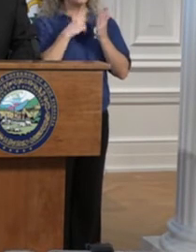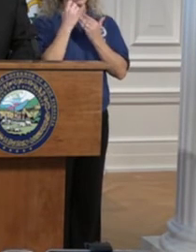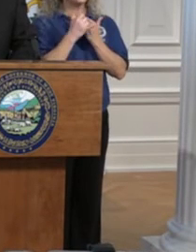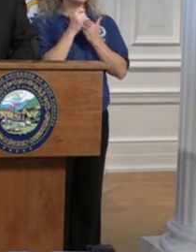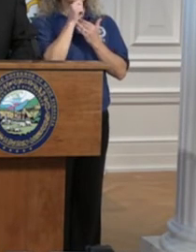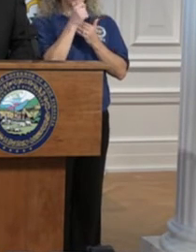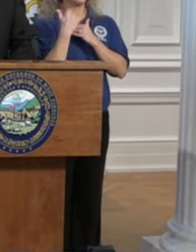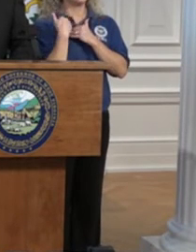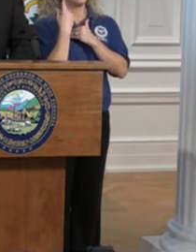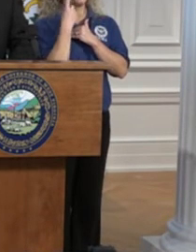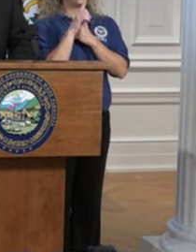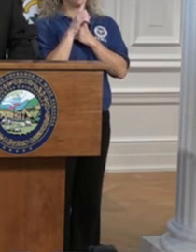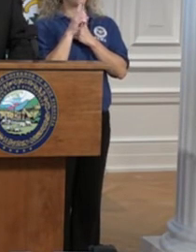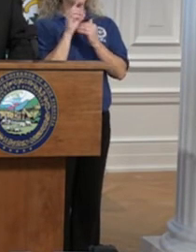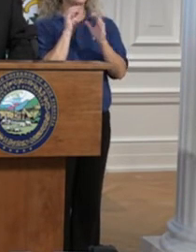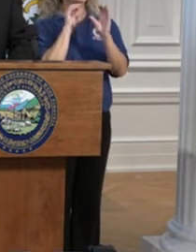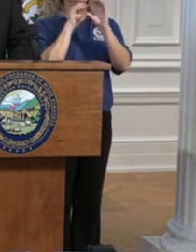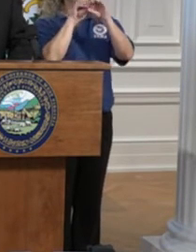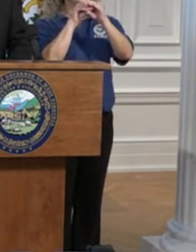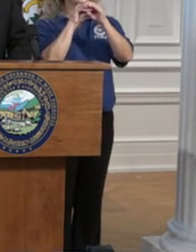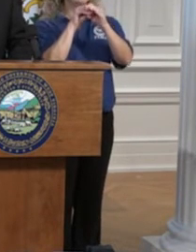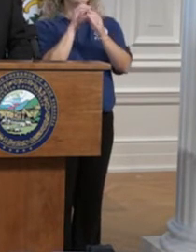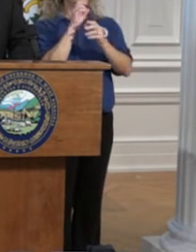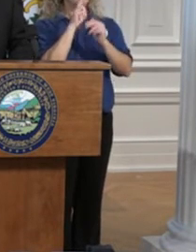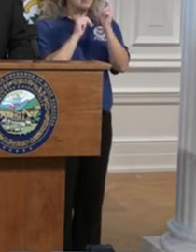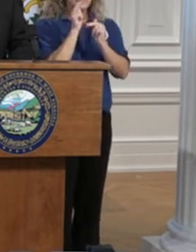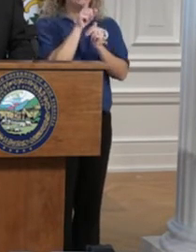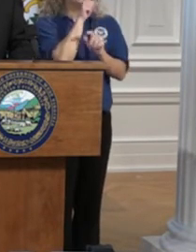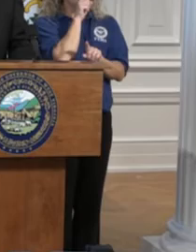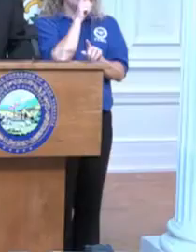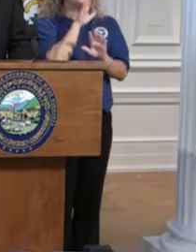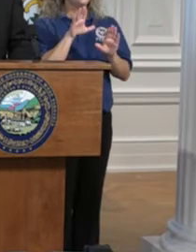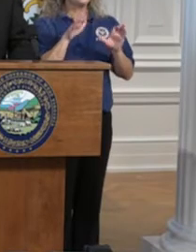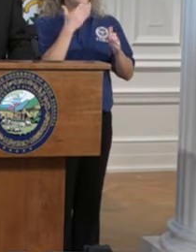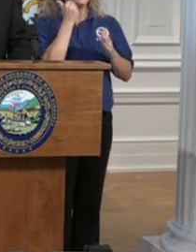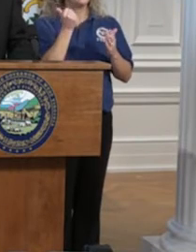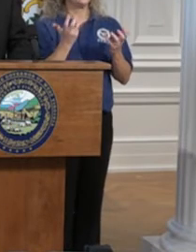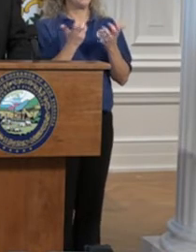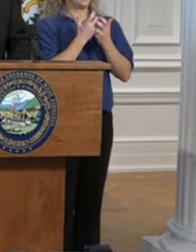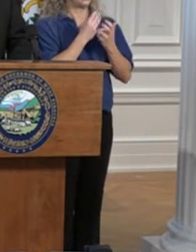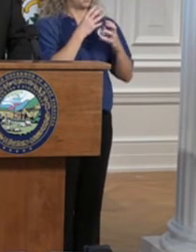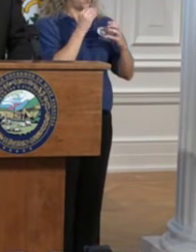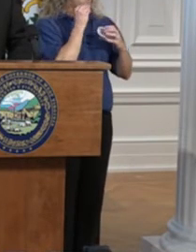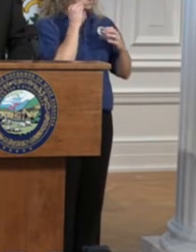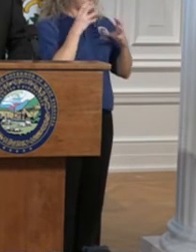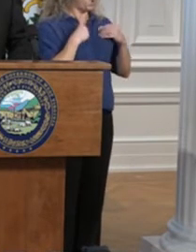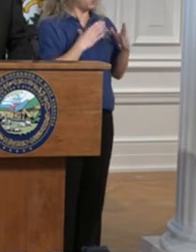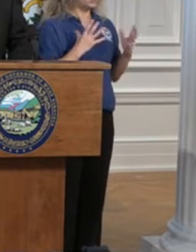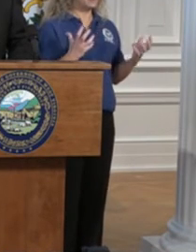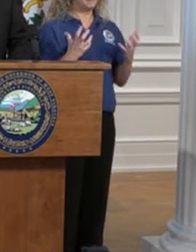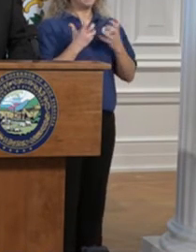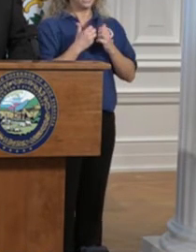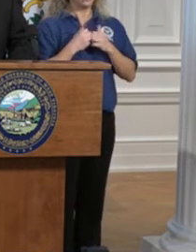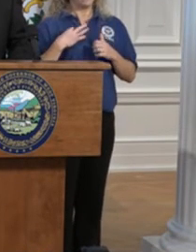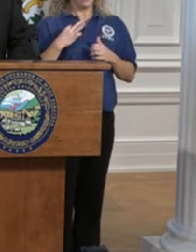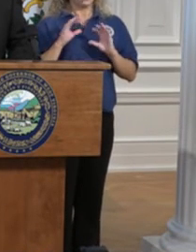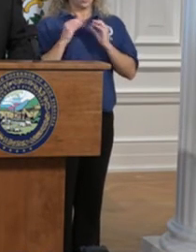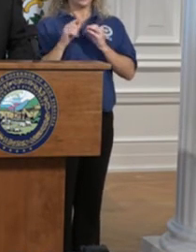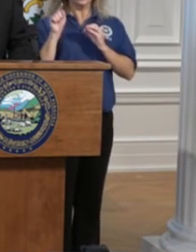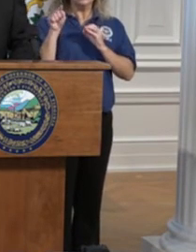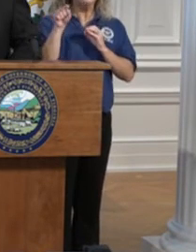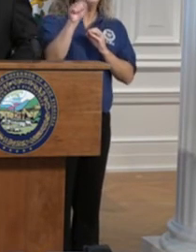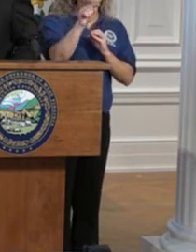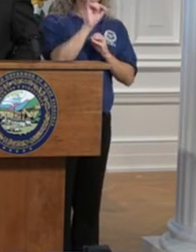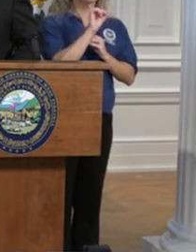not be responsible for the installation of the materials, we will do our best to match up the homeowners with volunteer